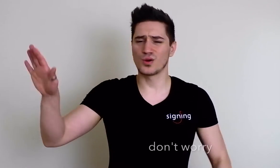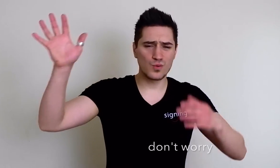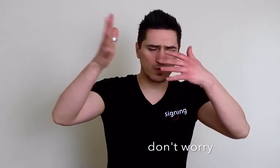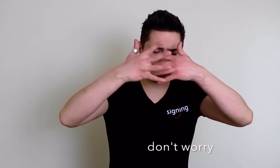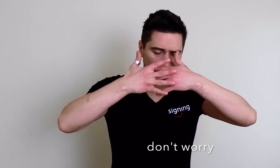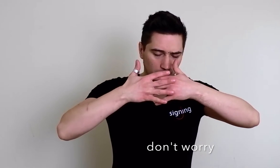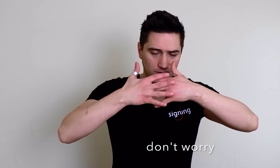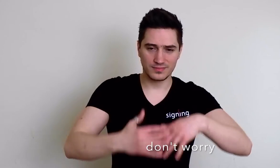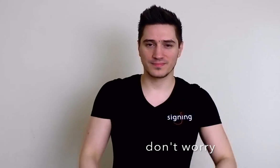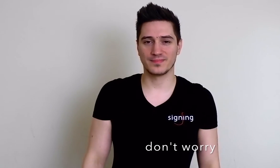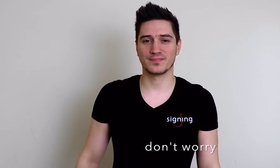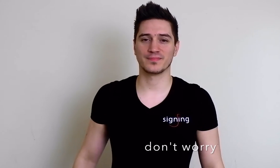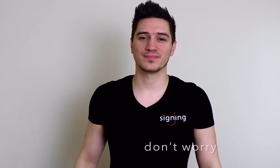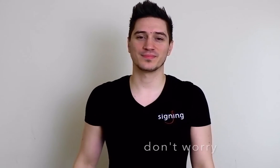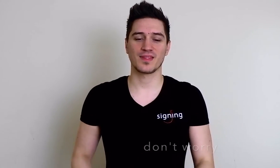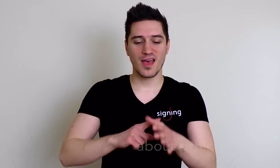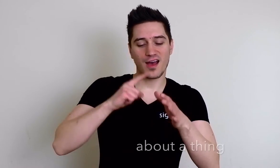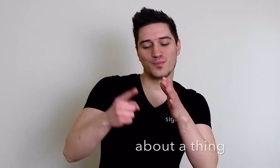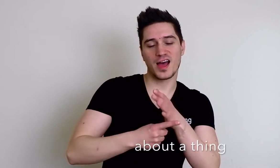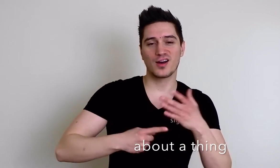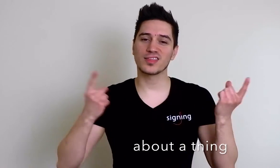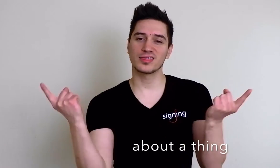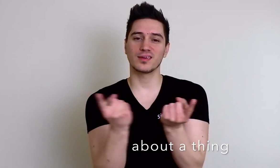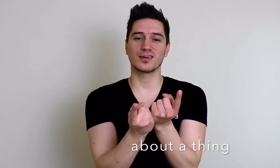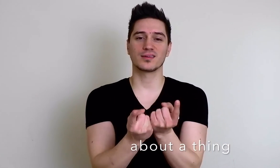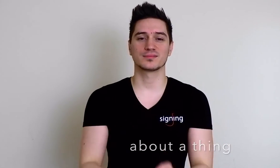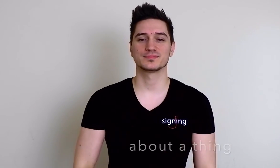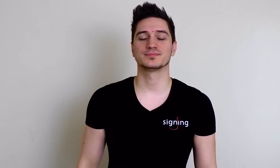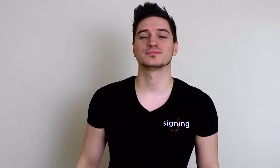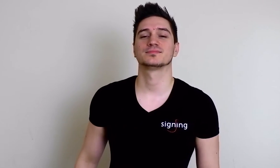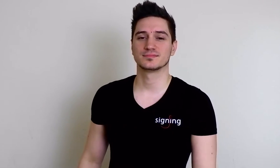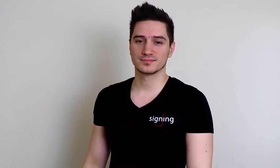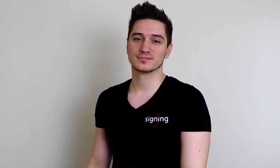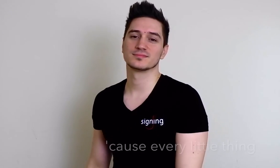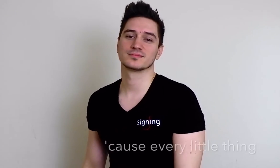Don't worry about a thing